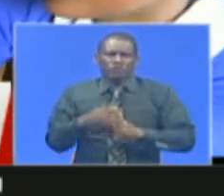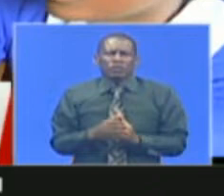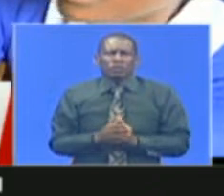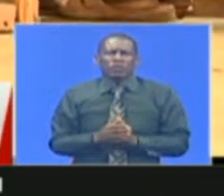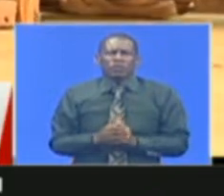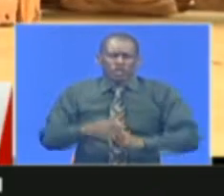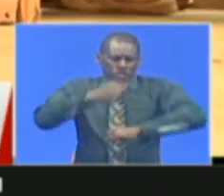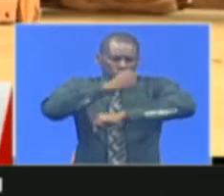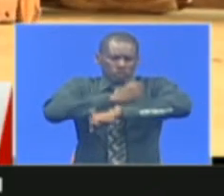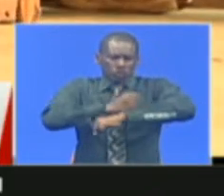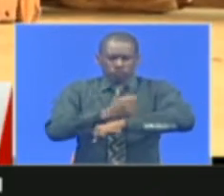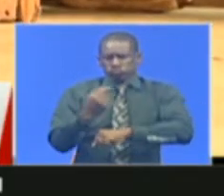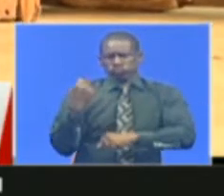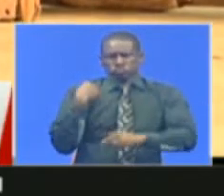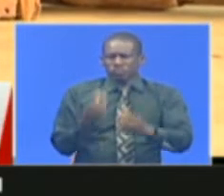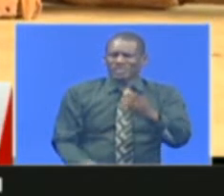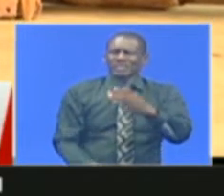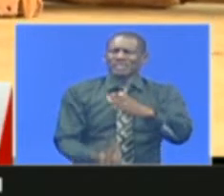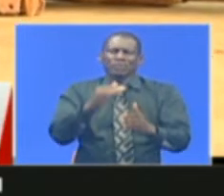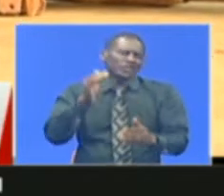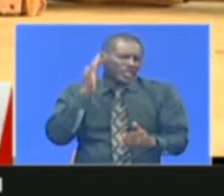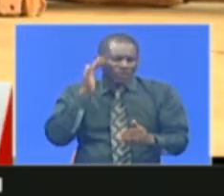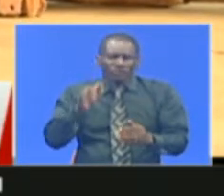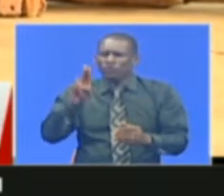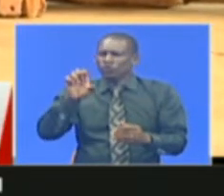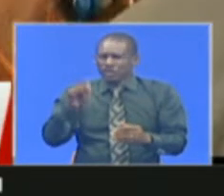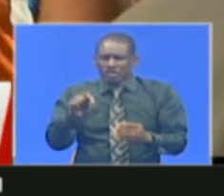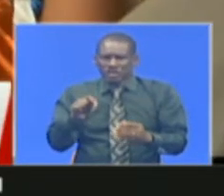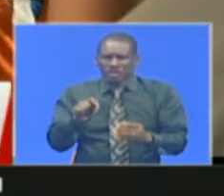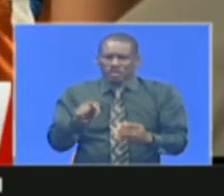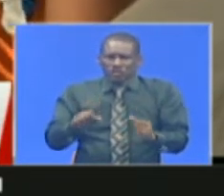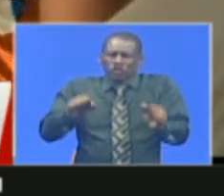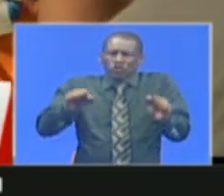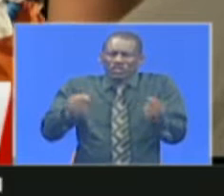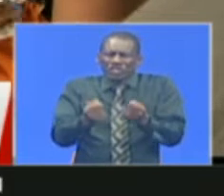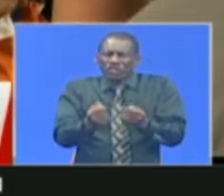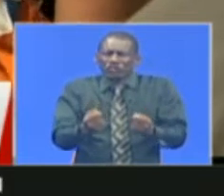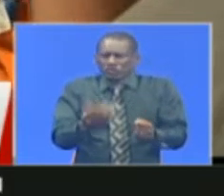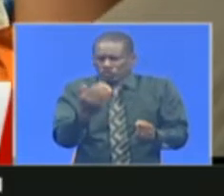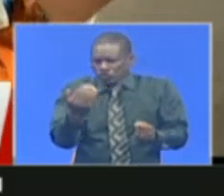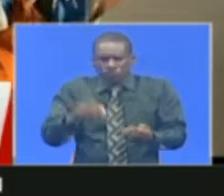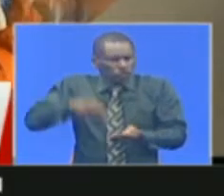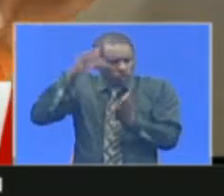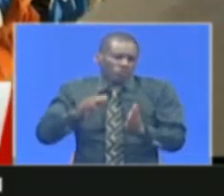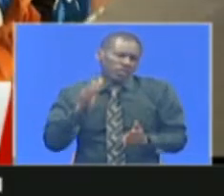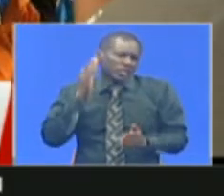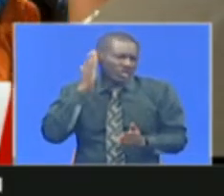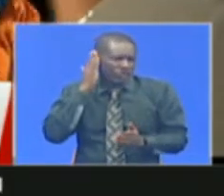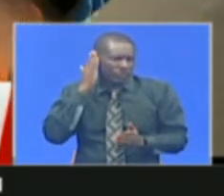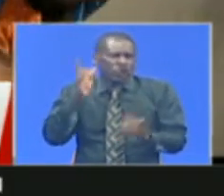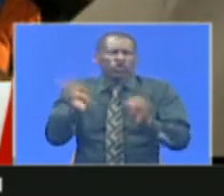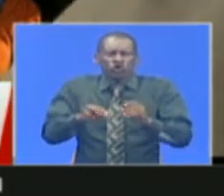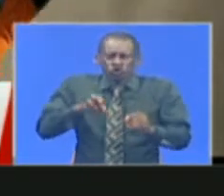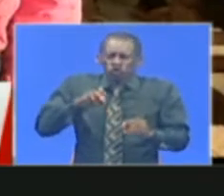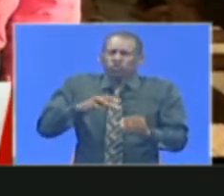The school recently established a deaf unit to save pupils with impaired hearing the long walk to Kapsabet,